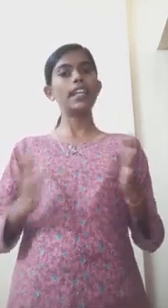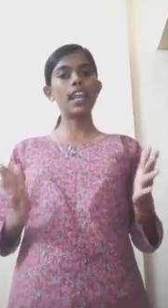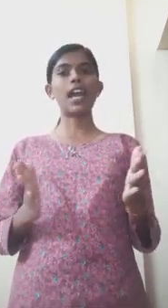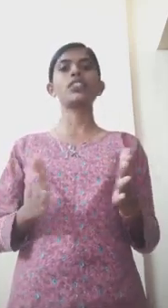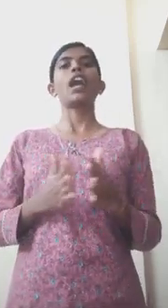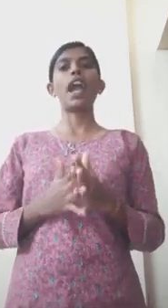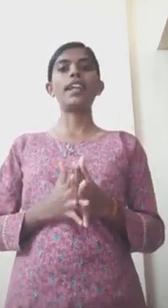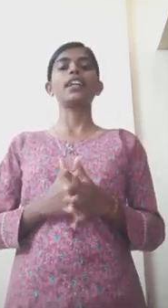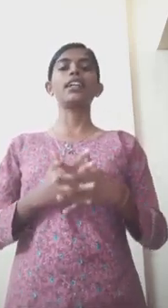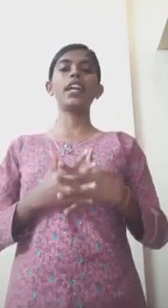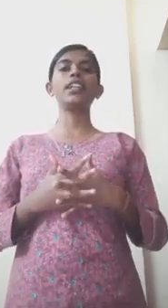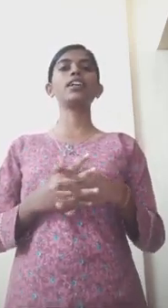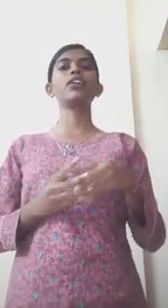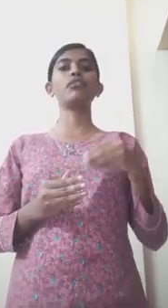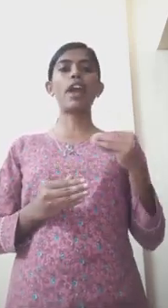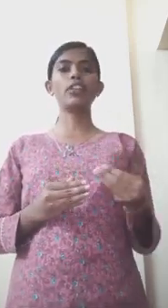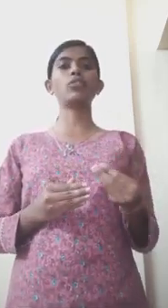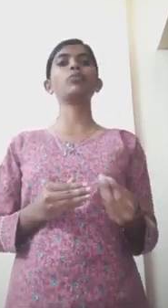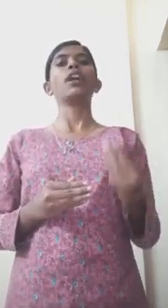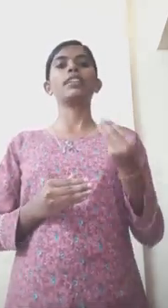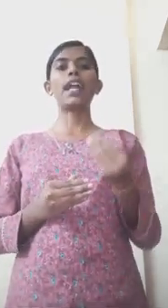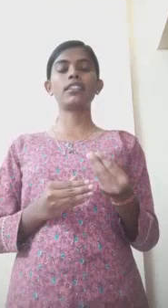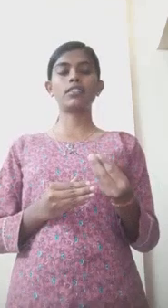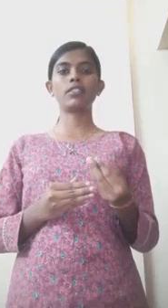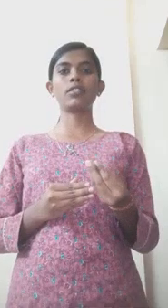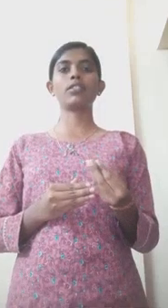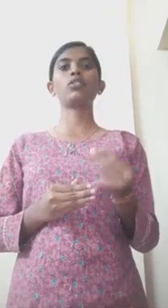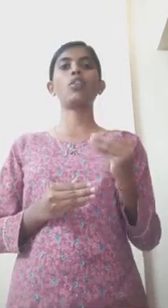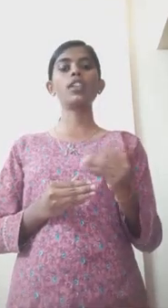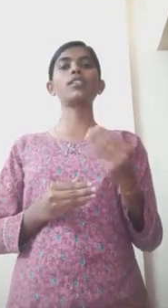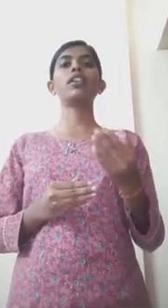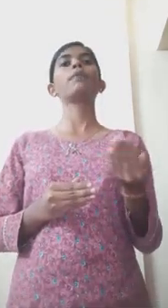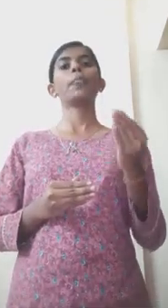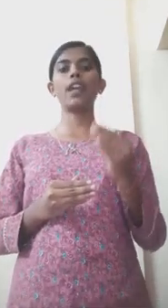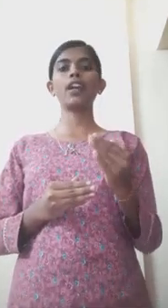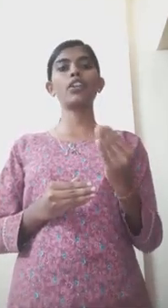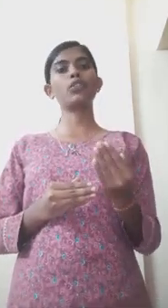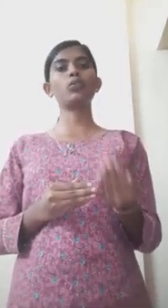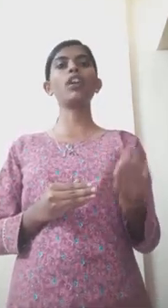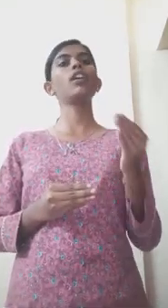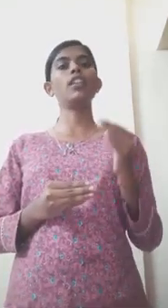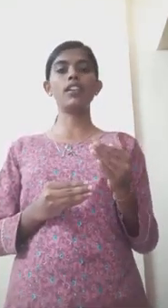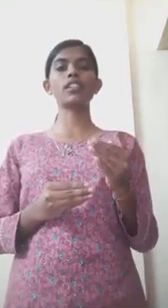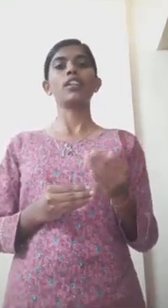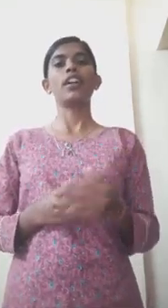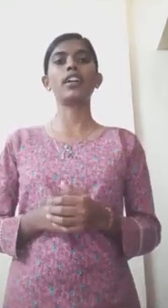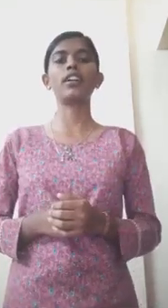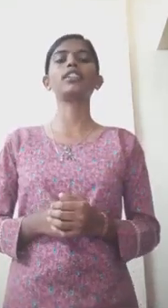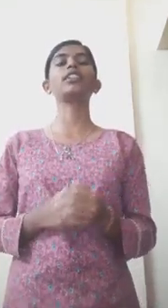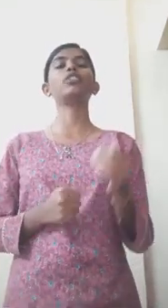enlarge and creating a vacuum that draws a air into the lungs,